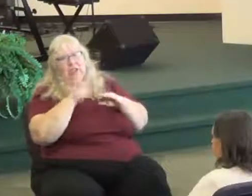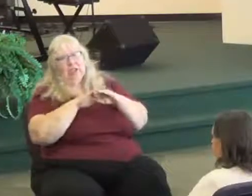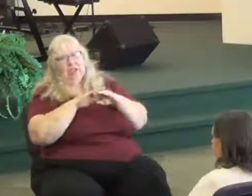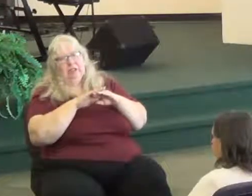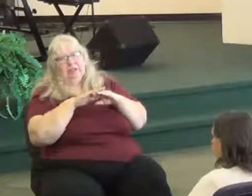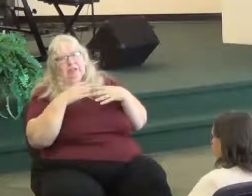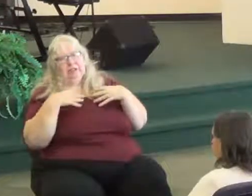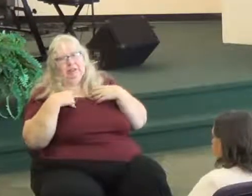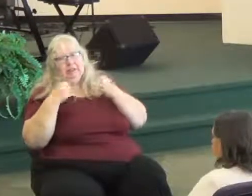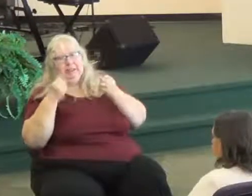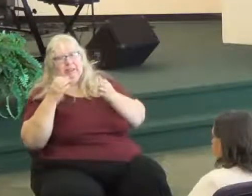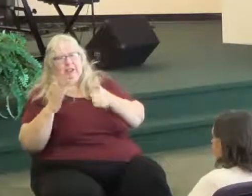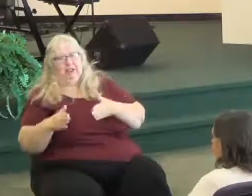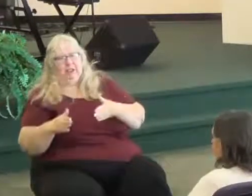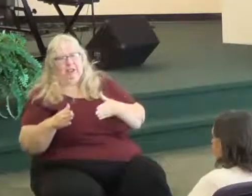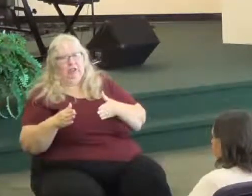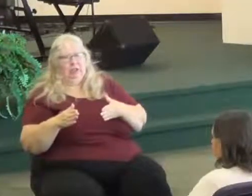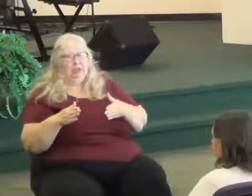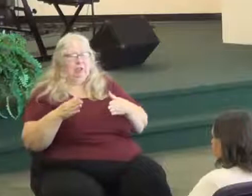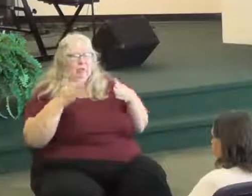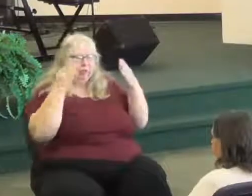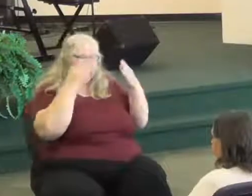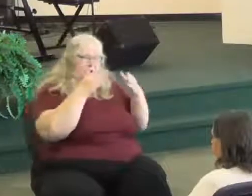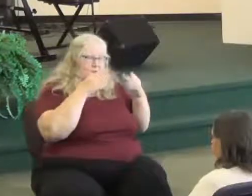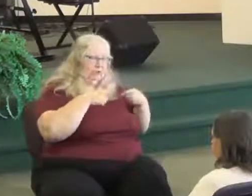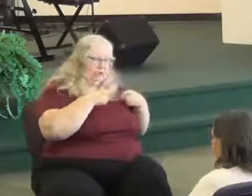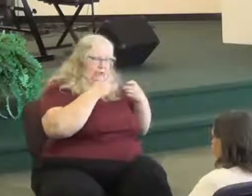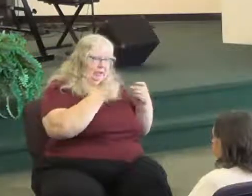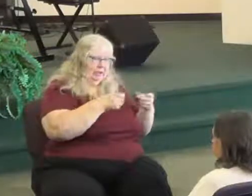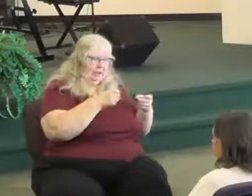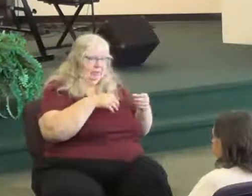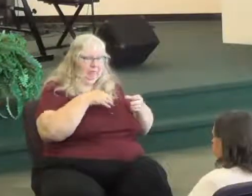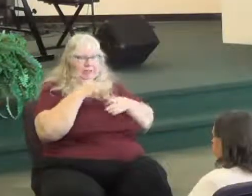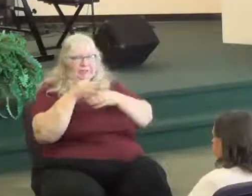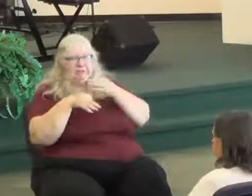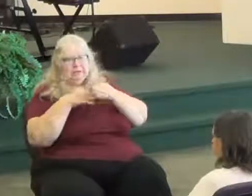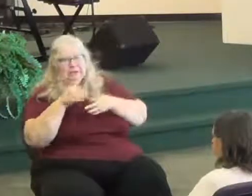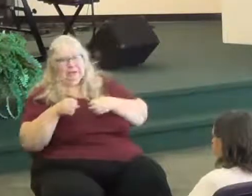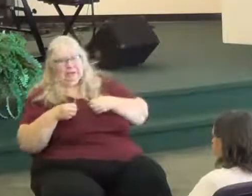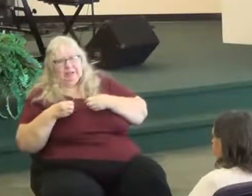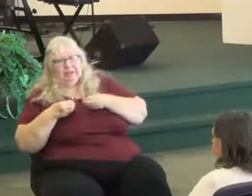gift rather than the gift giver. On the miracle rather than the miracle worker.